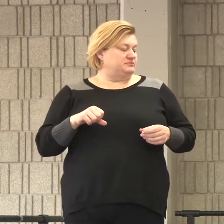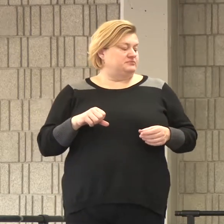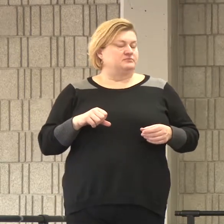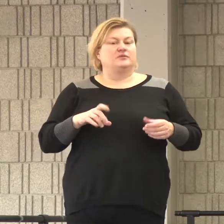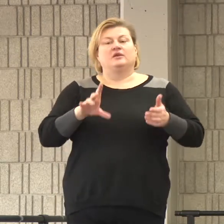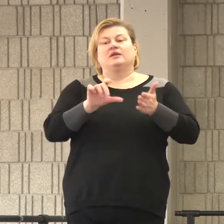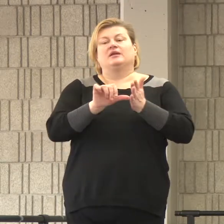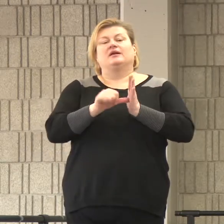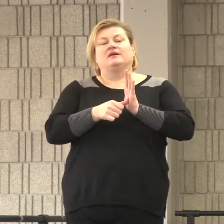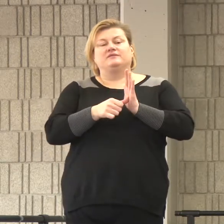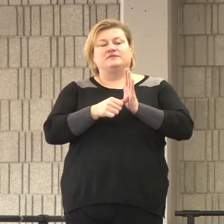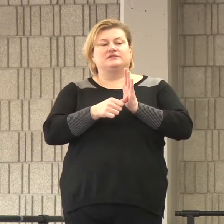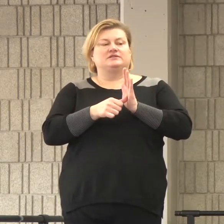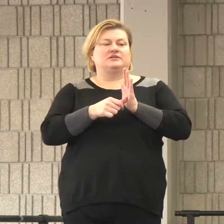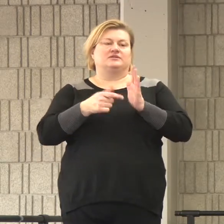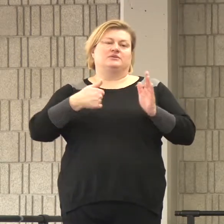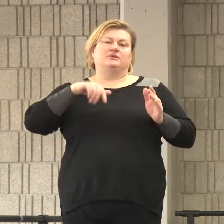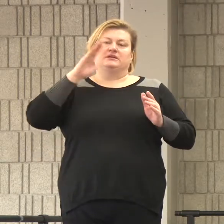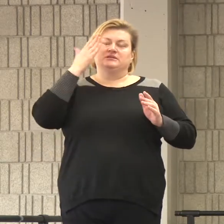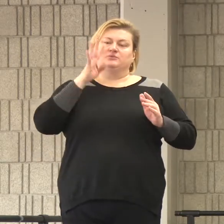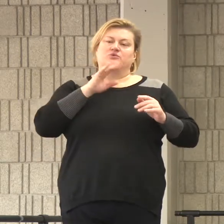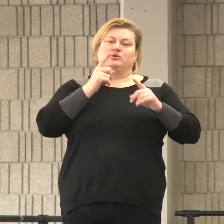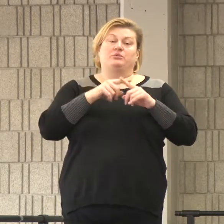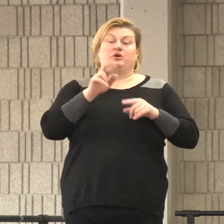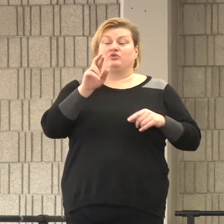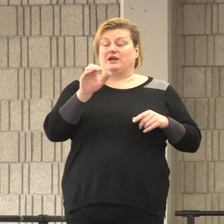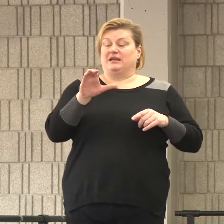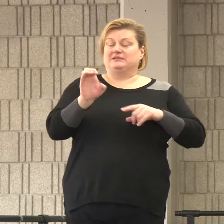how we seem to be talking about race